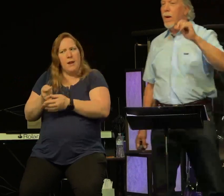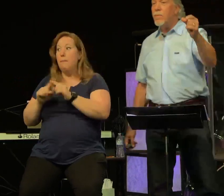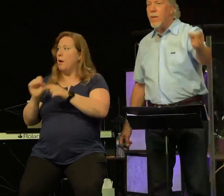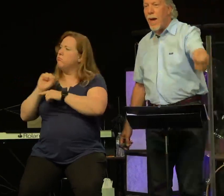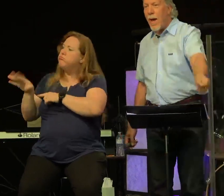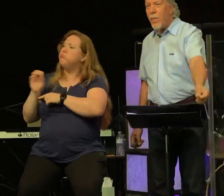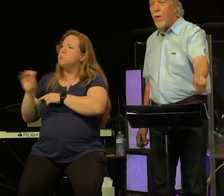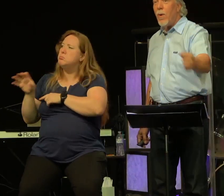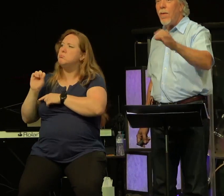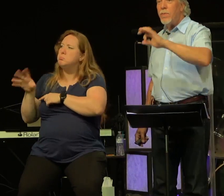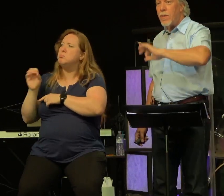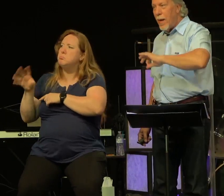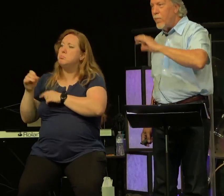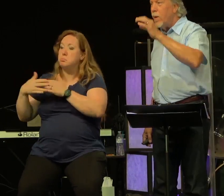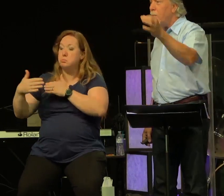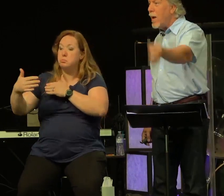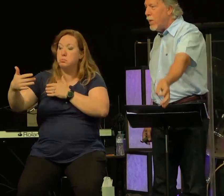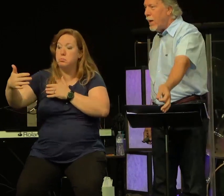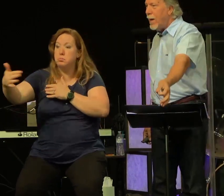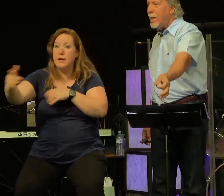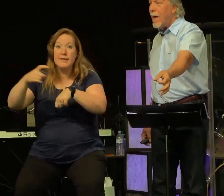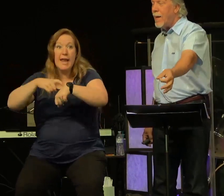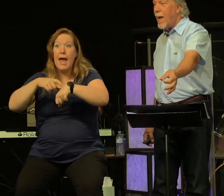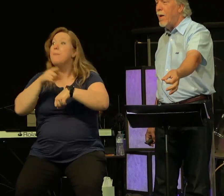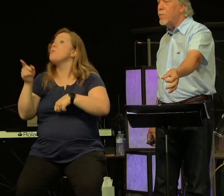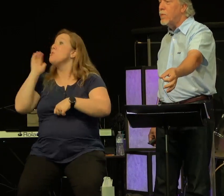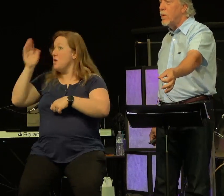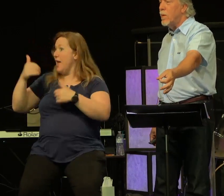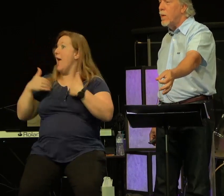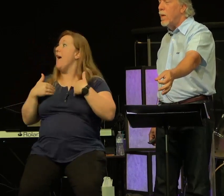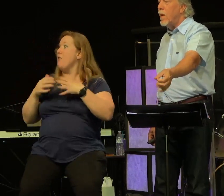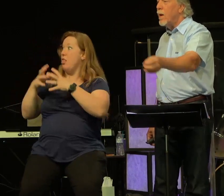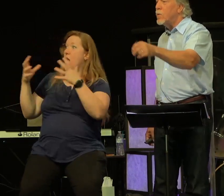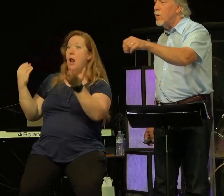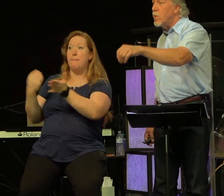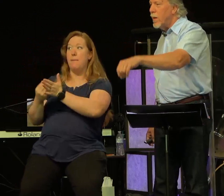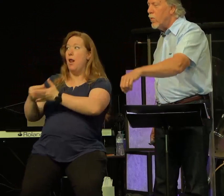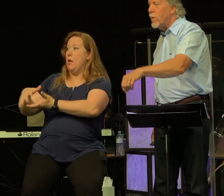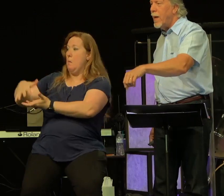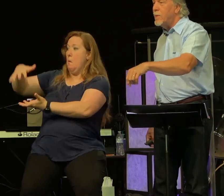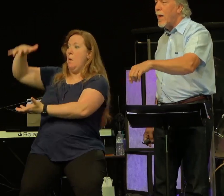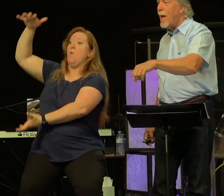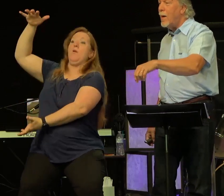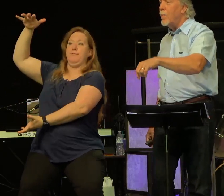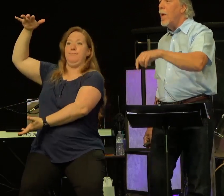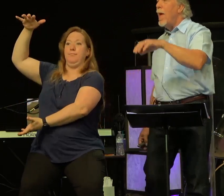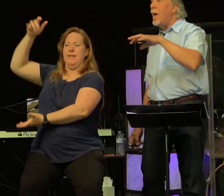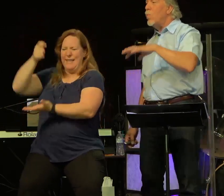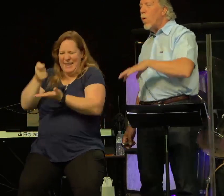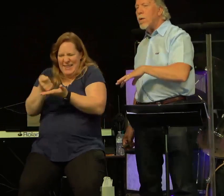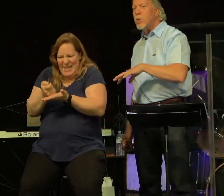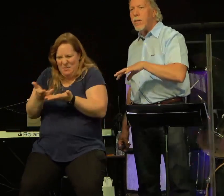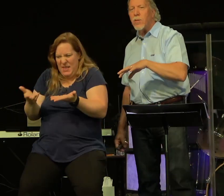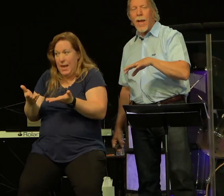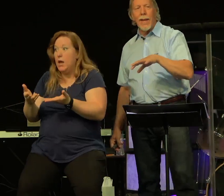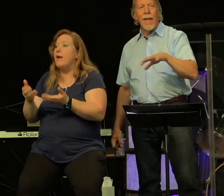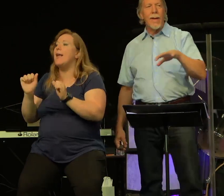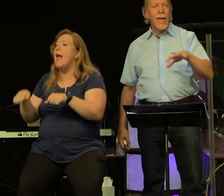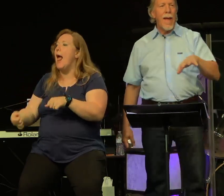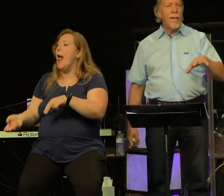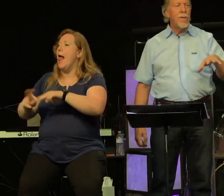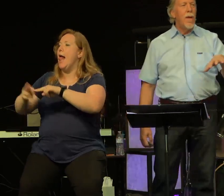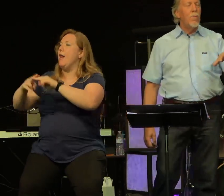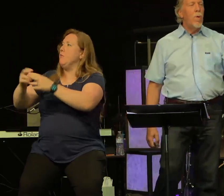give it enough time and you'll have a significant amount of money in that account. Because those little things add up. And it works just like